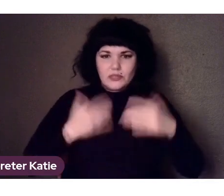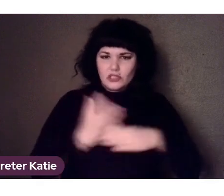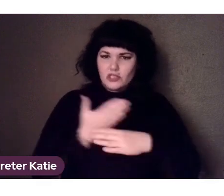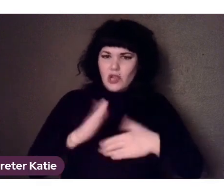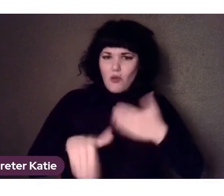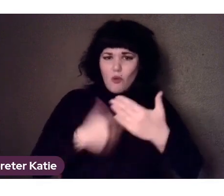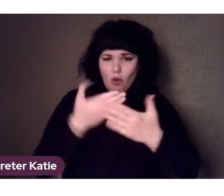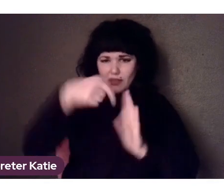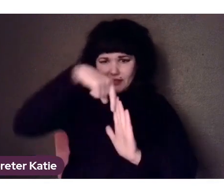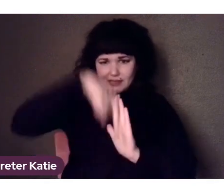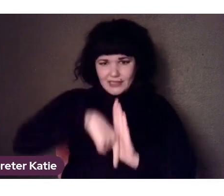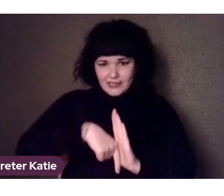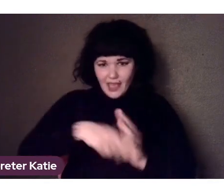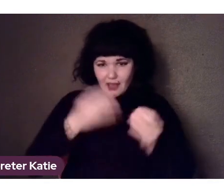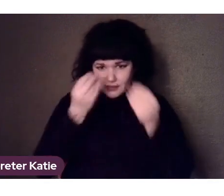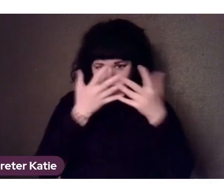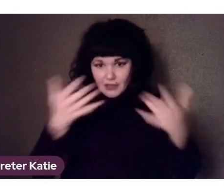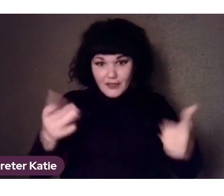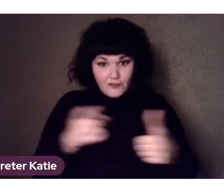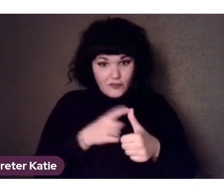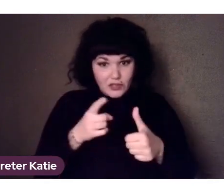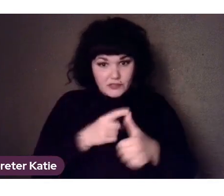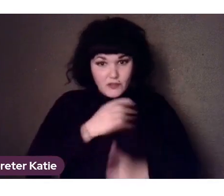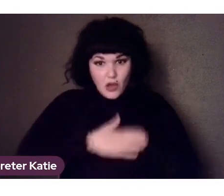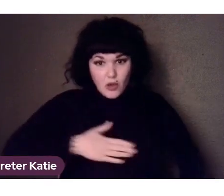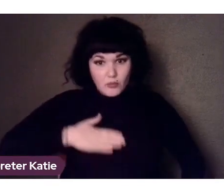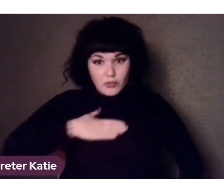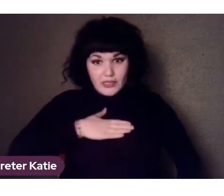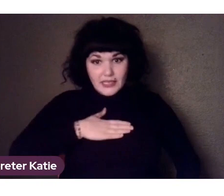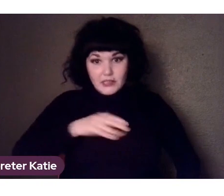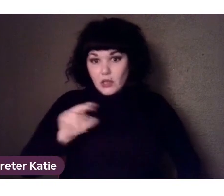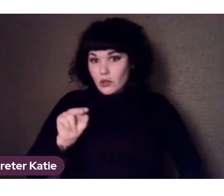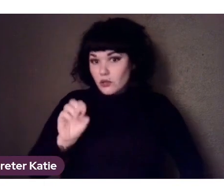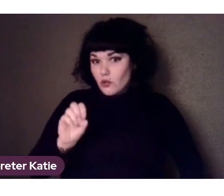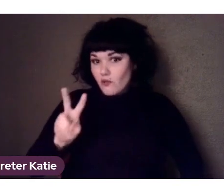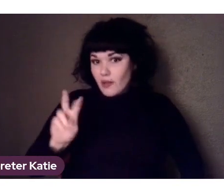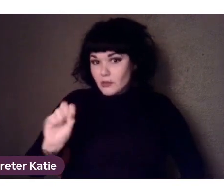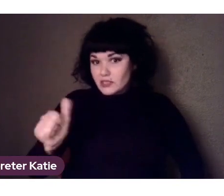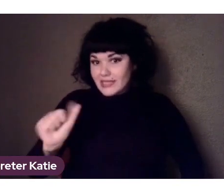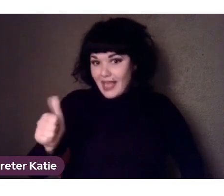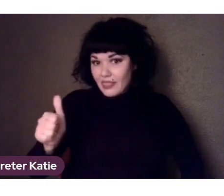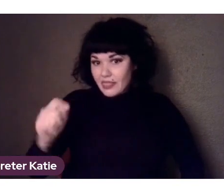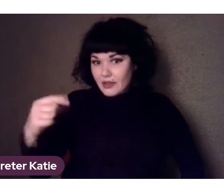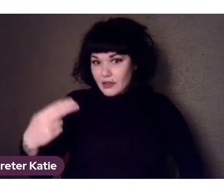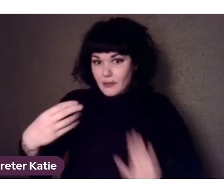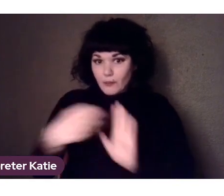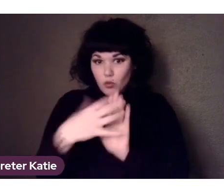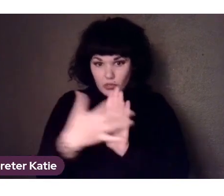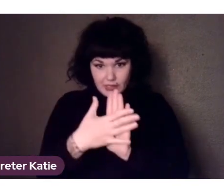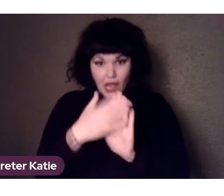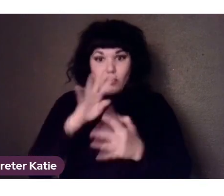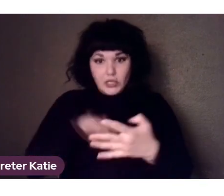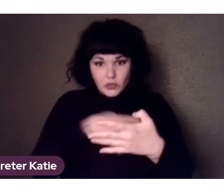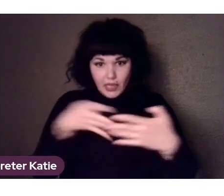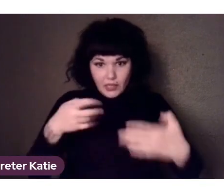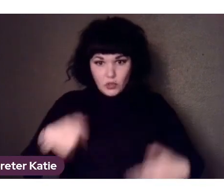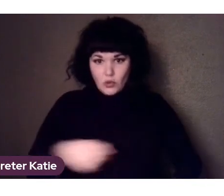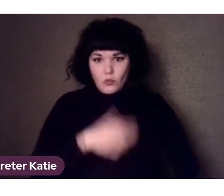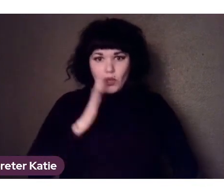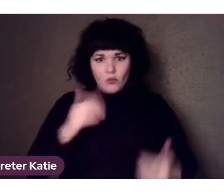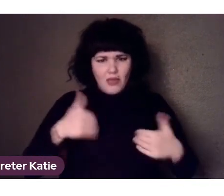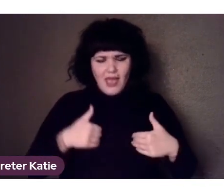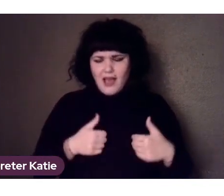details. First of all, please put November 10th on the calendar. We'll be holding a killer reveal